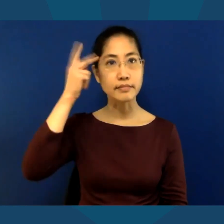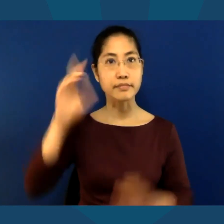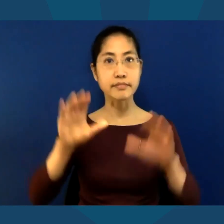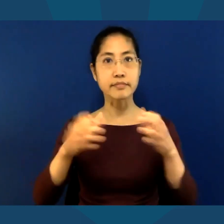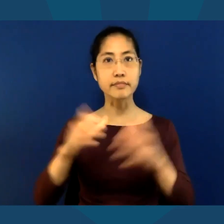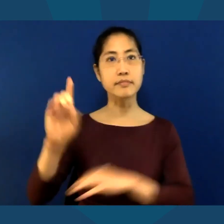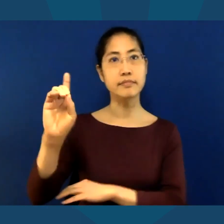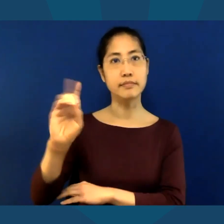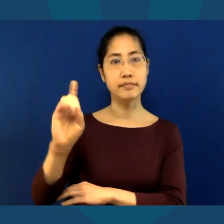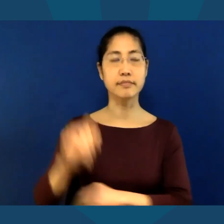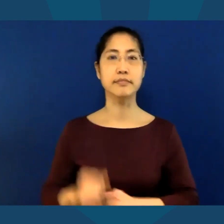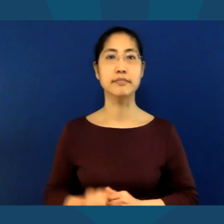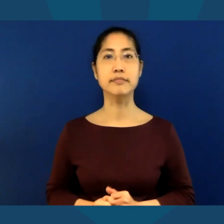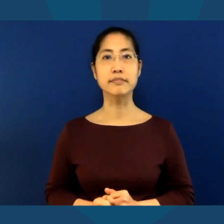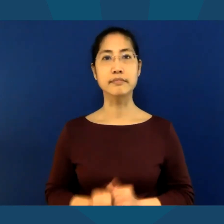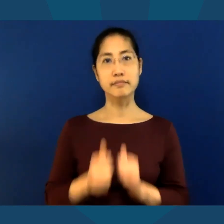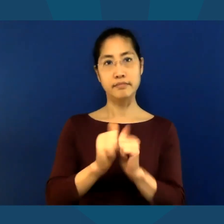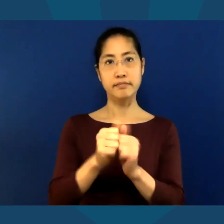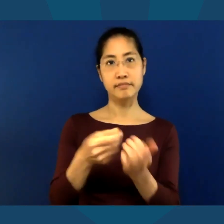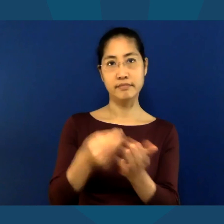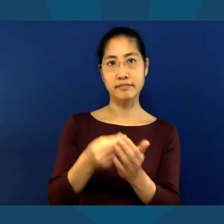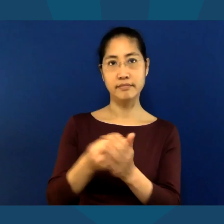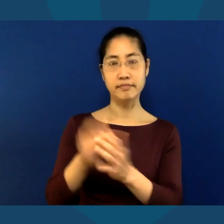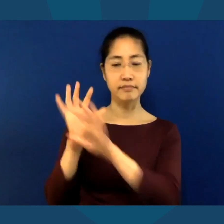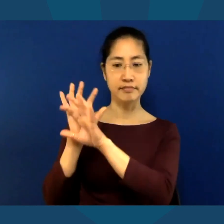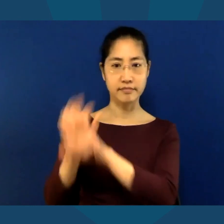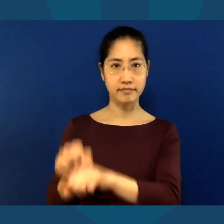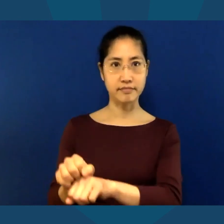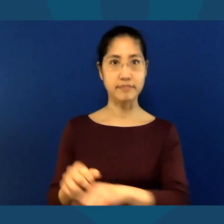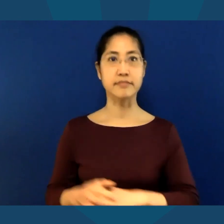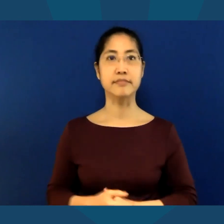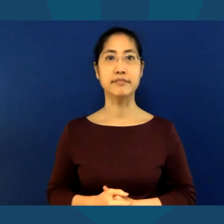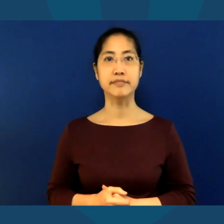Party, Democratic. Campaign funding, traditional.